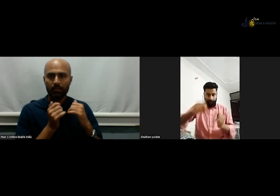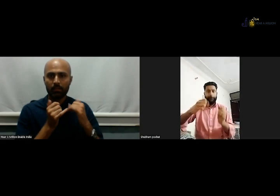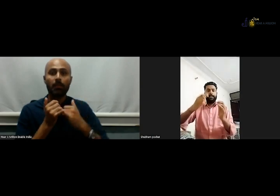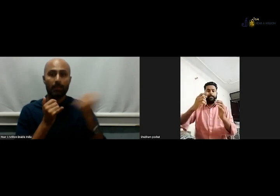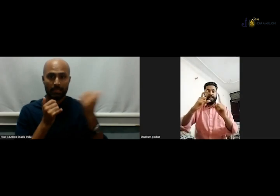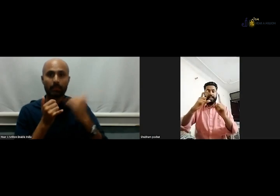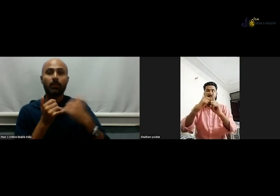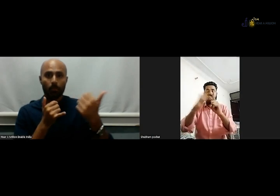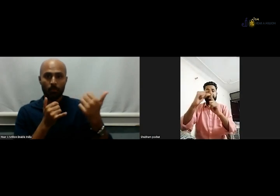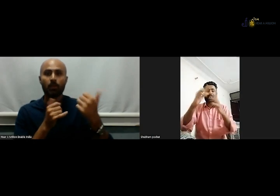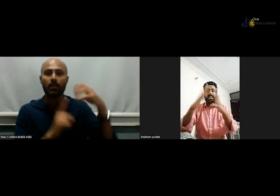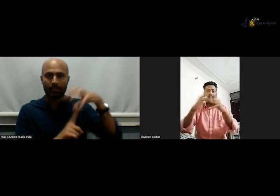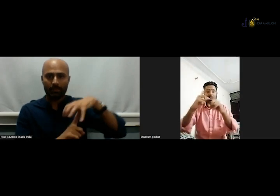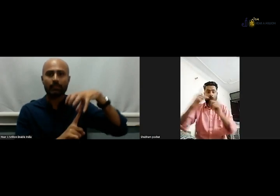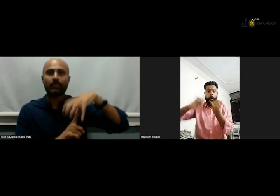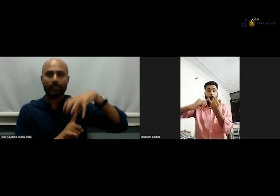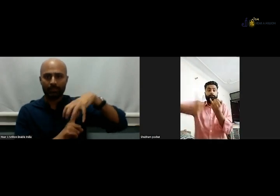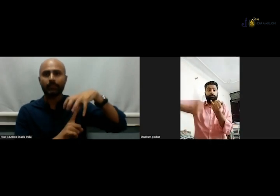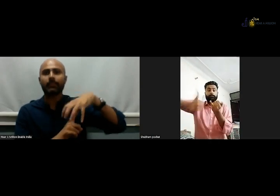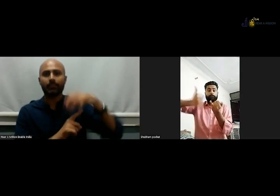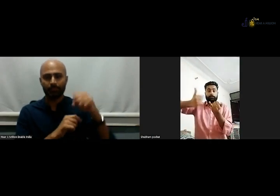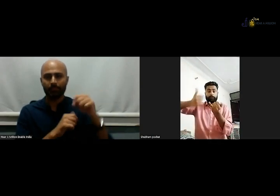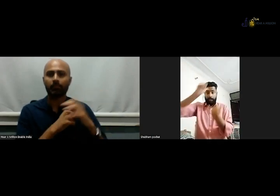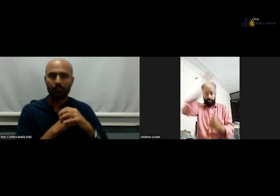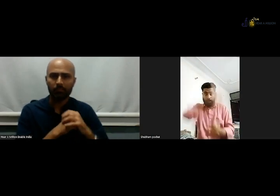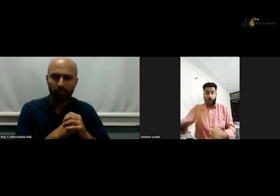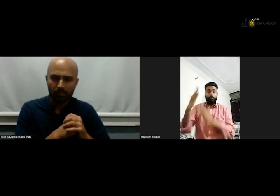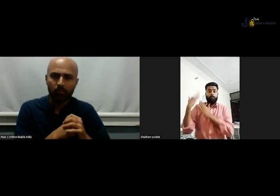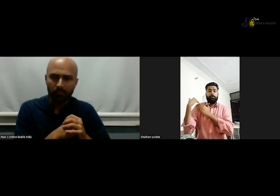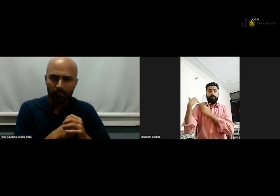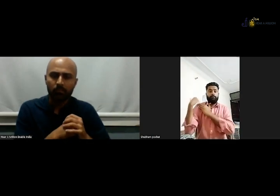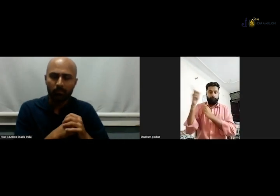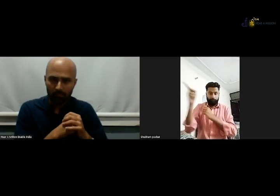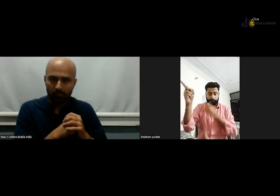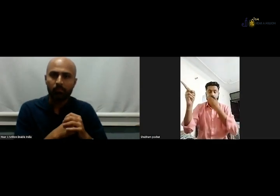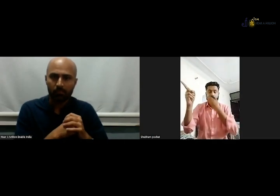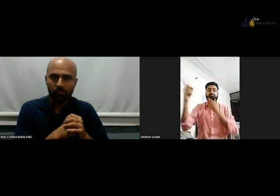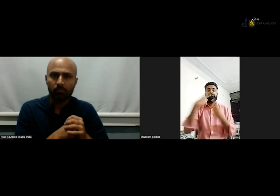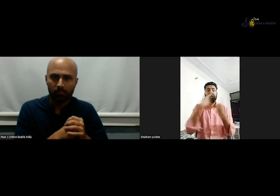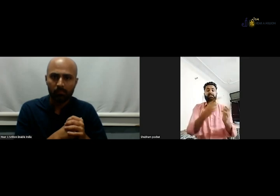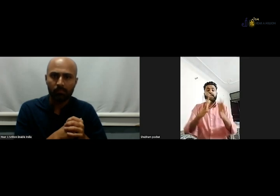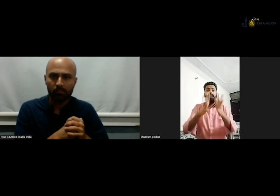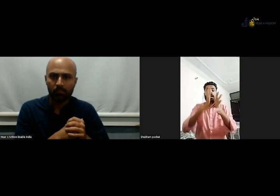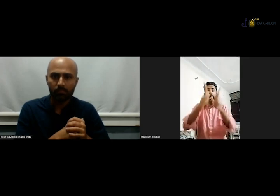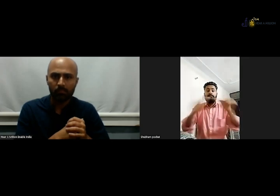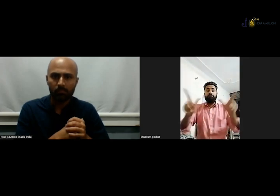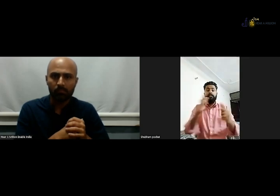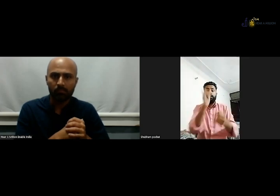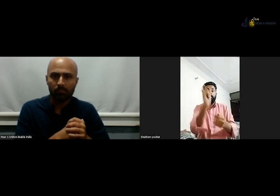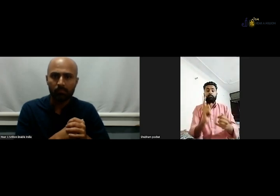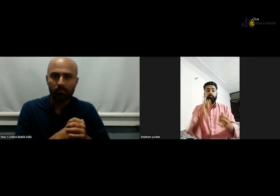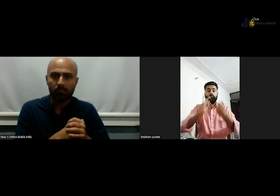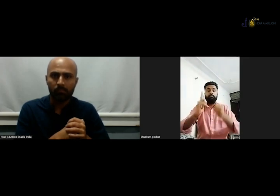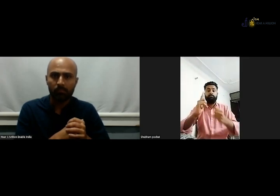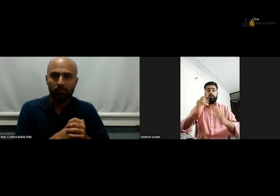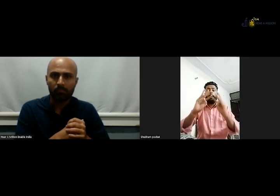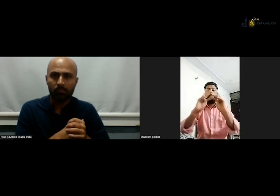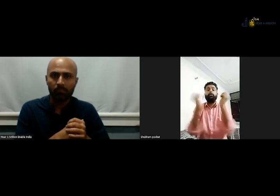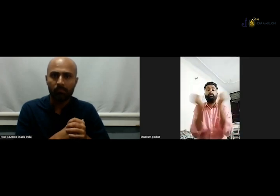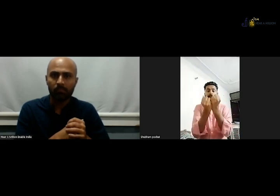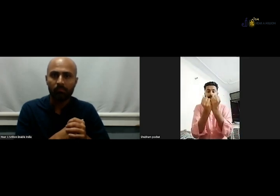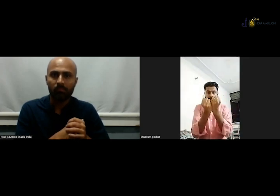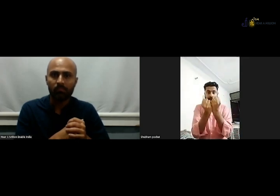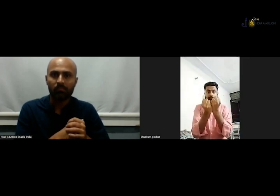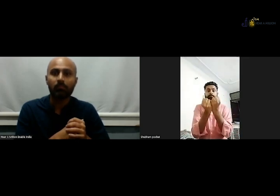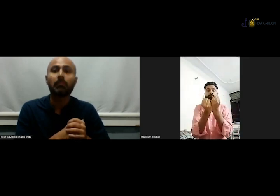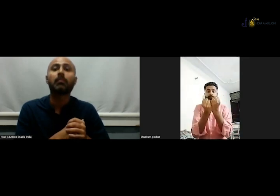event. The secretary. Okay. So he has taken the charge, and